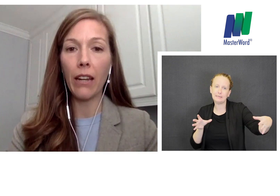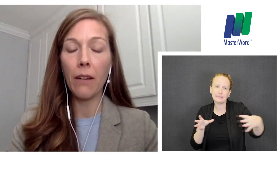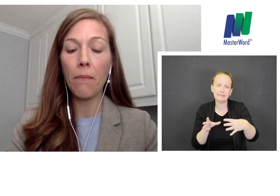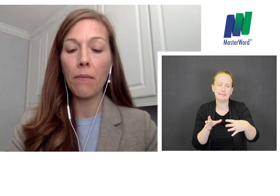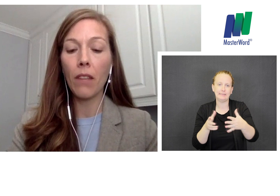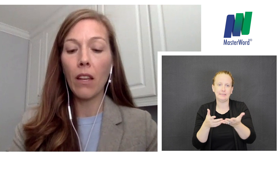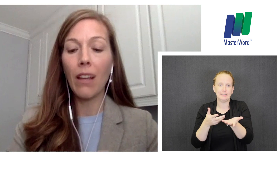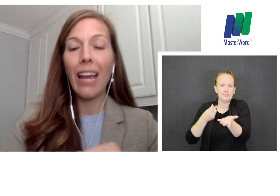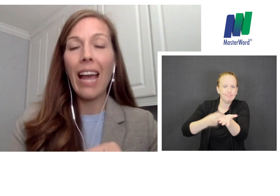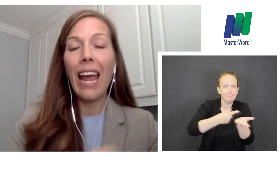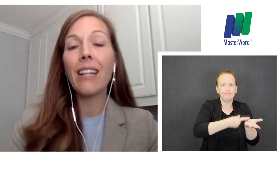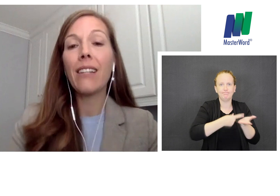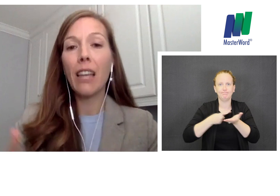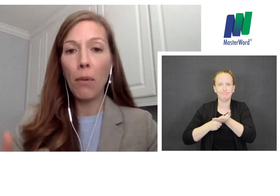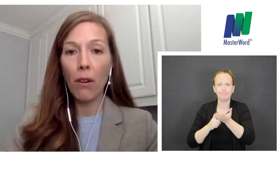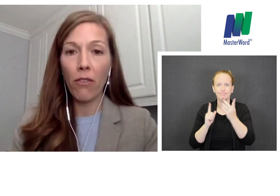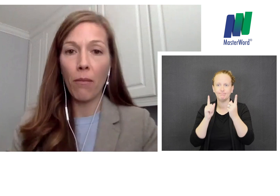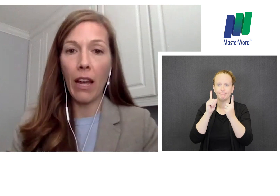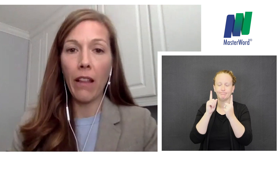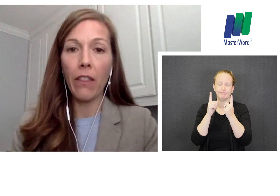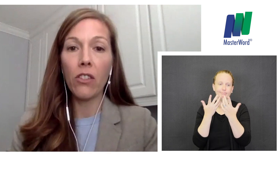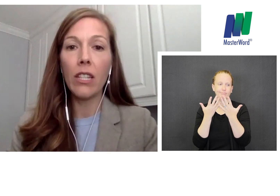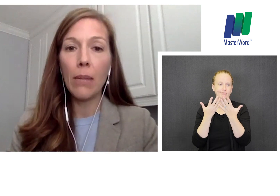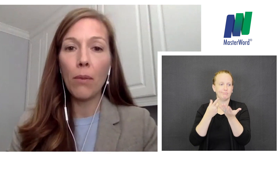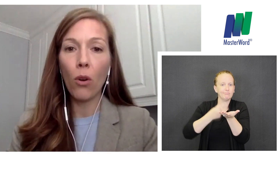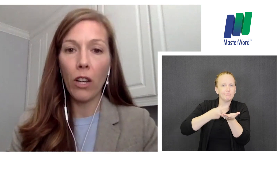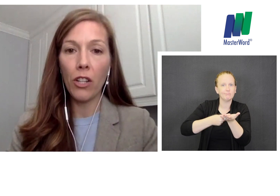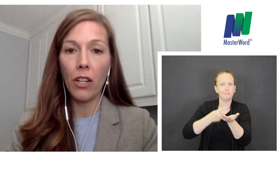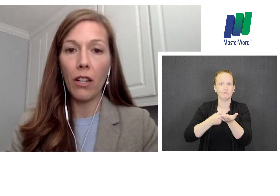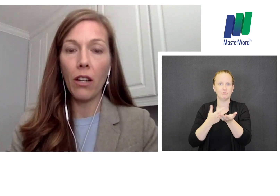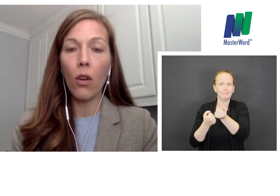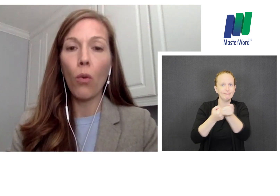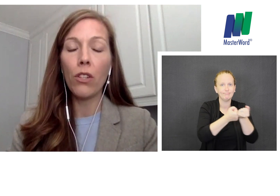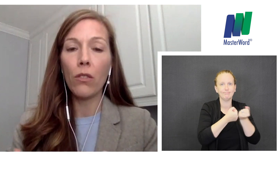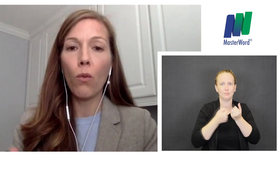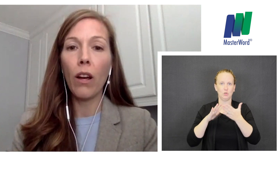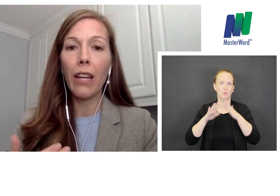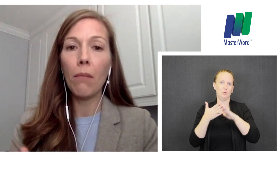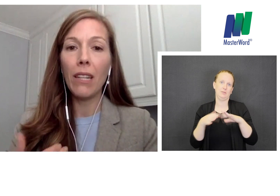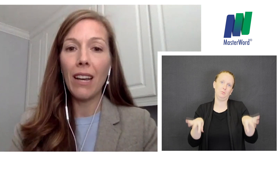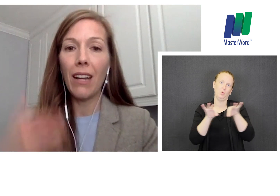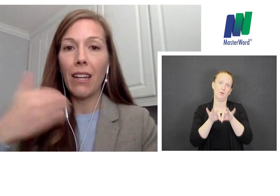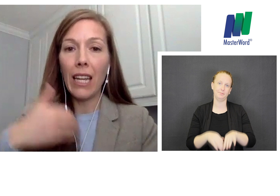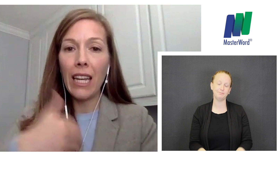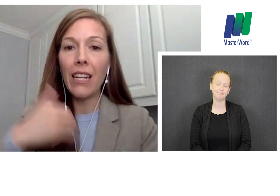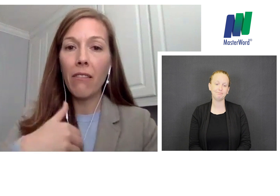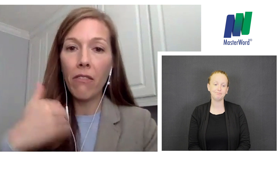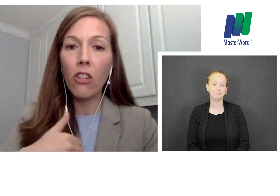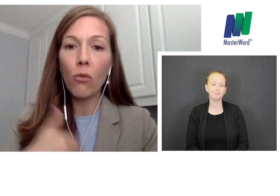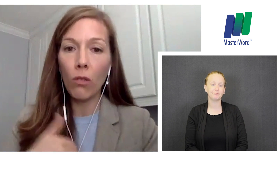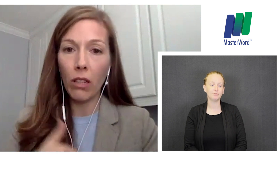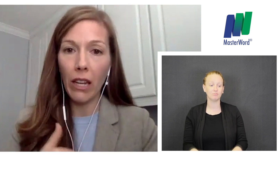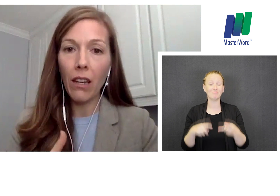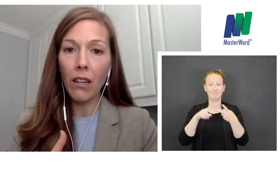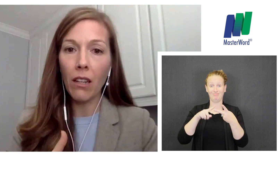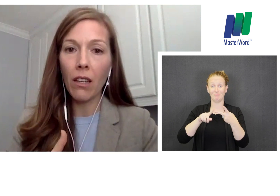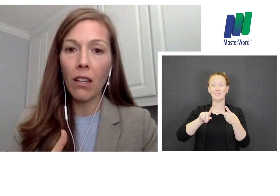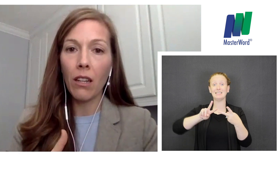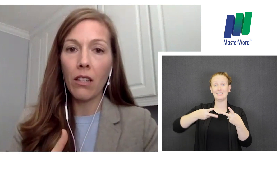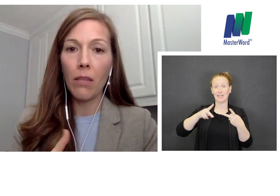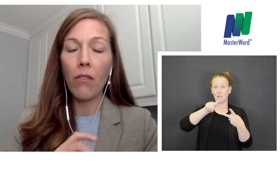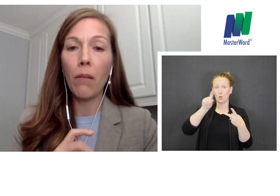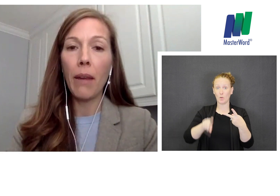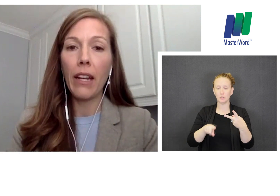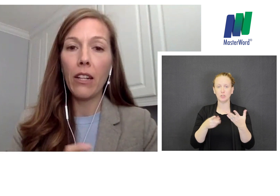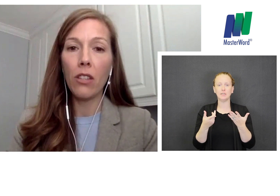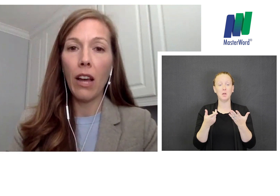is like. And separate from that, there's the deeper question, which is what can be done individually